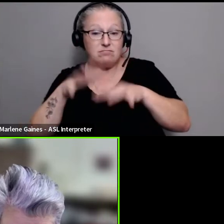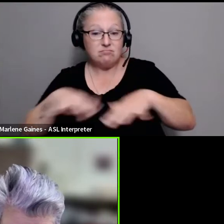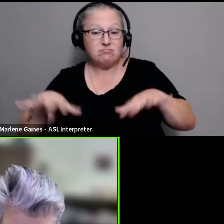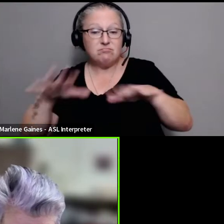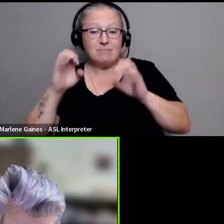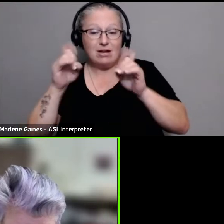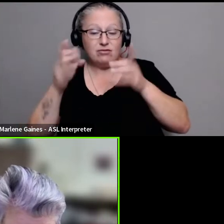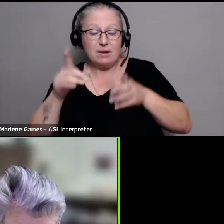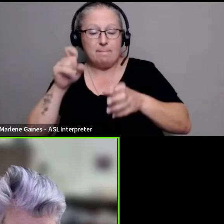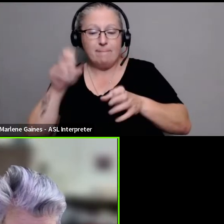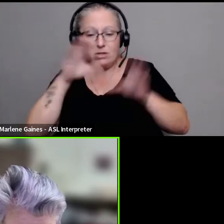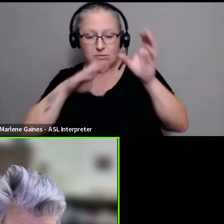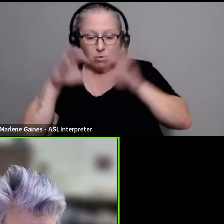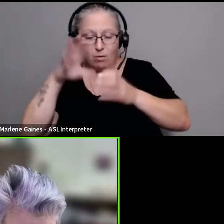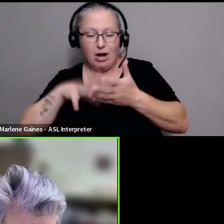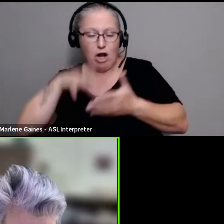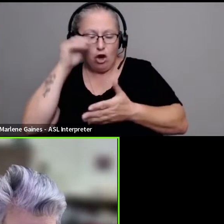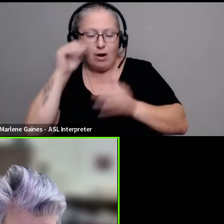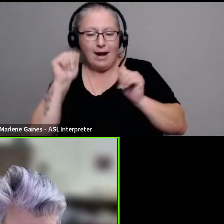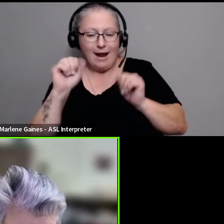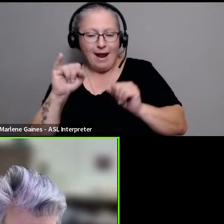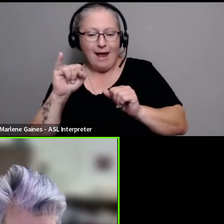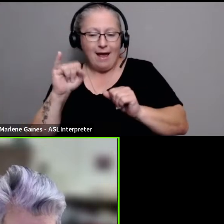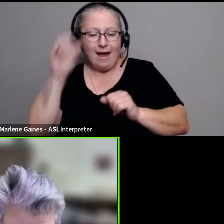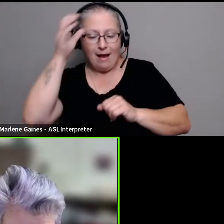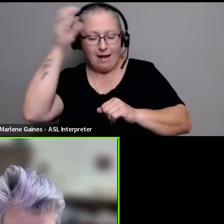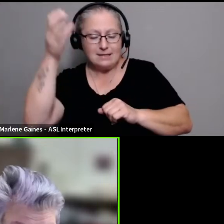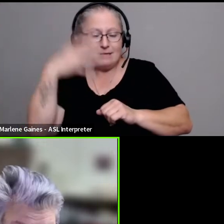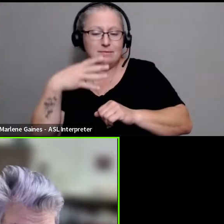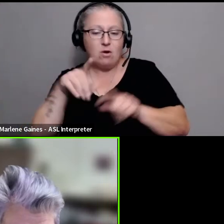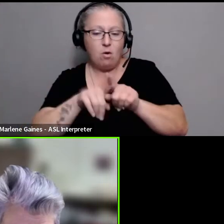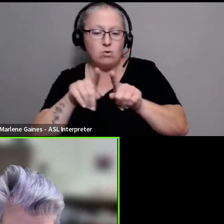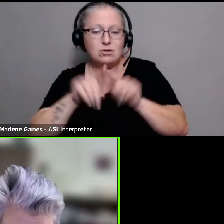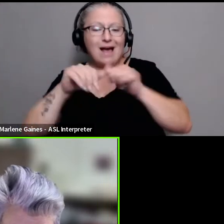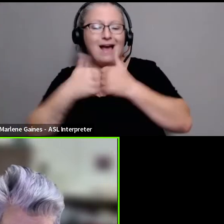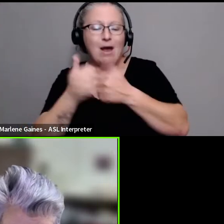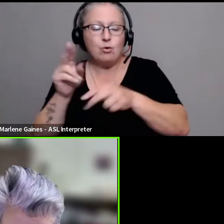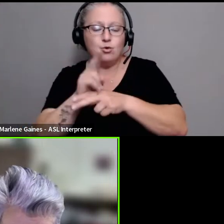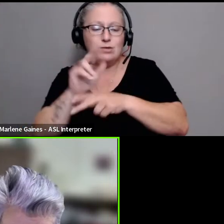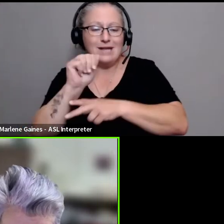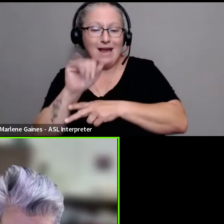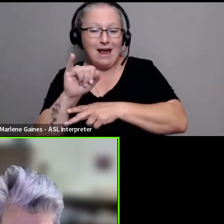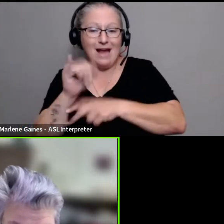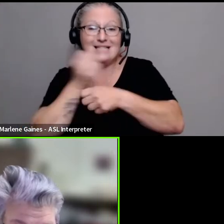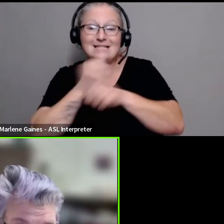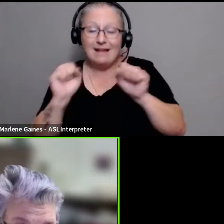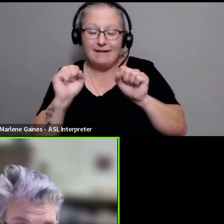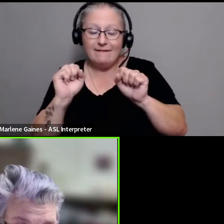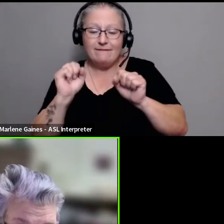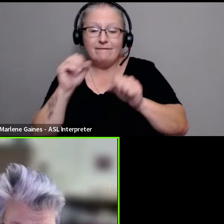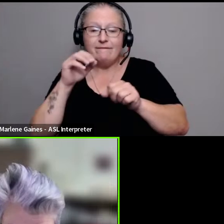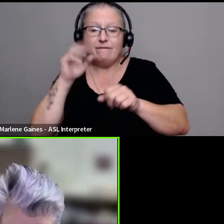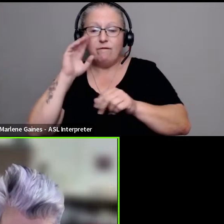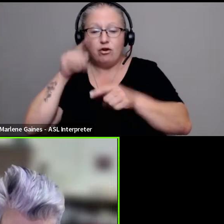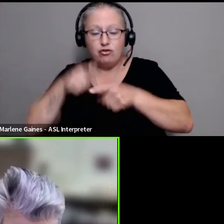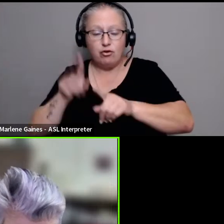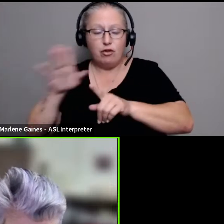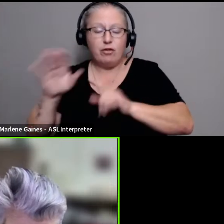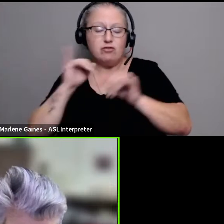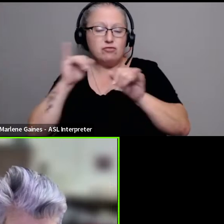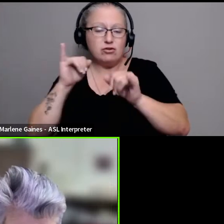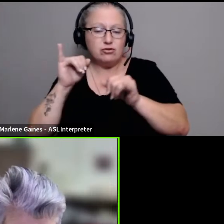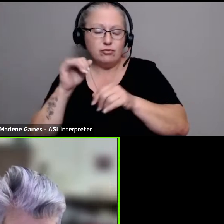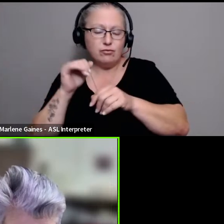to explore and learn AI concepts as well as how to use AI safely in their own instructional